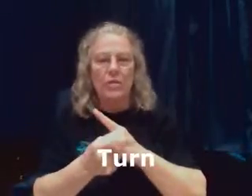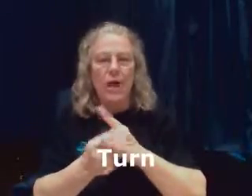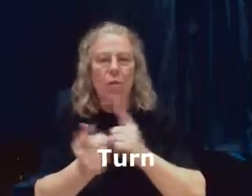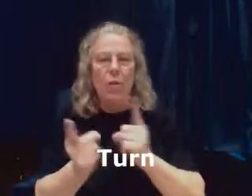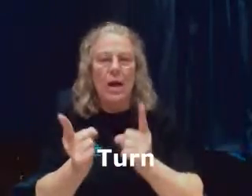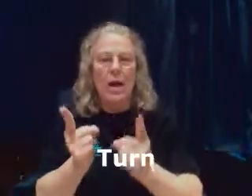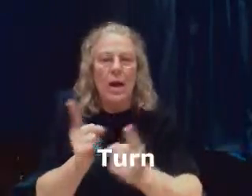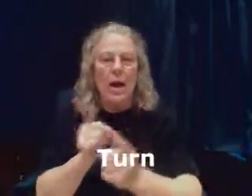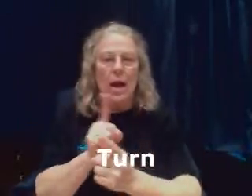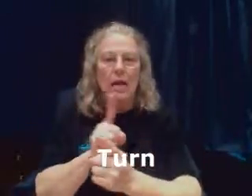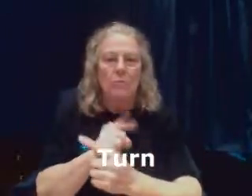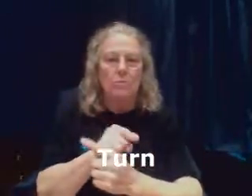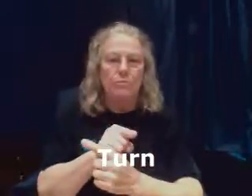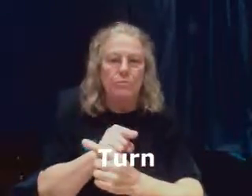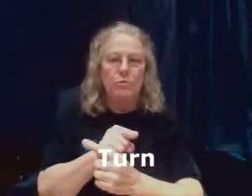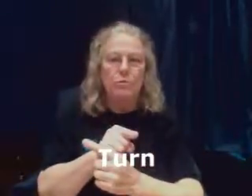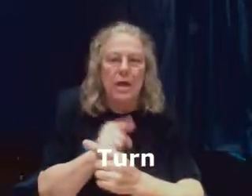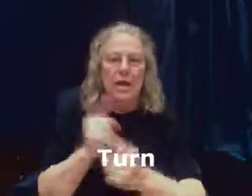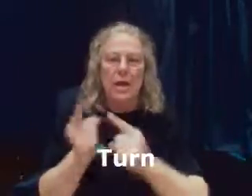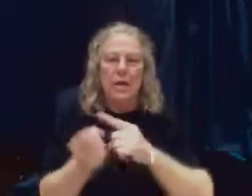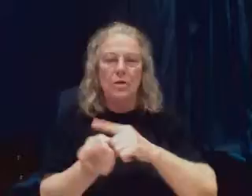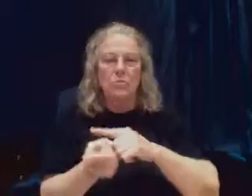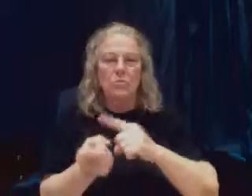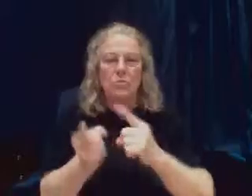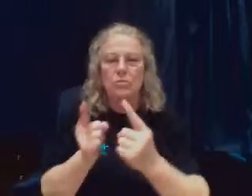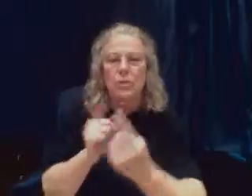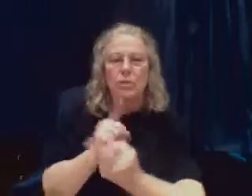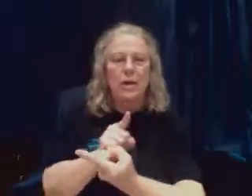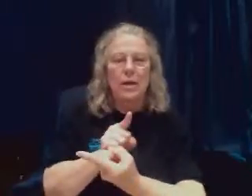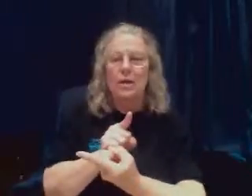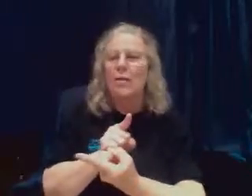that way, and you take it and it goes completely around.